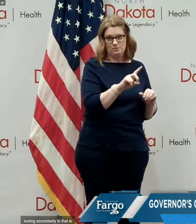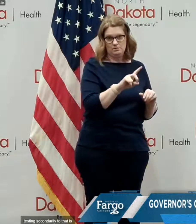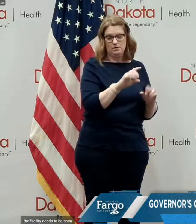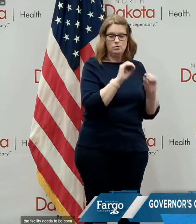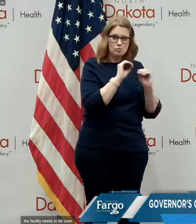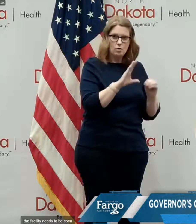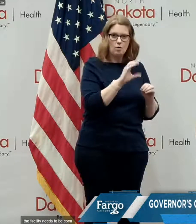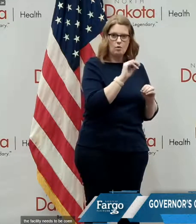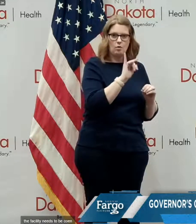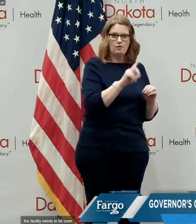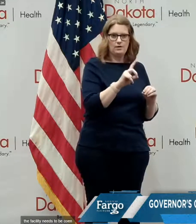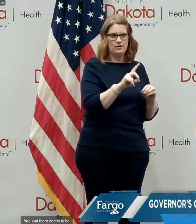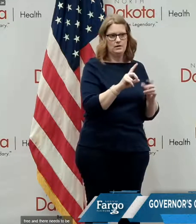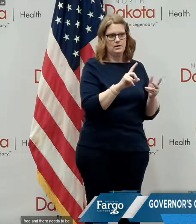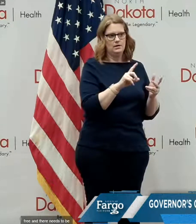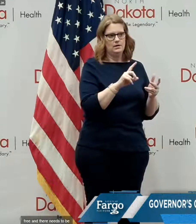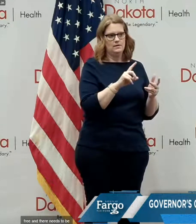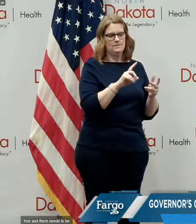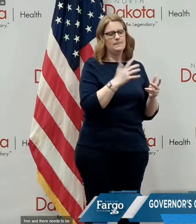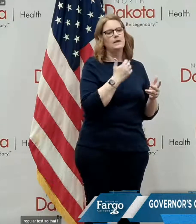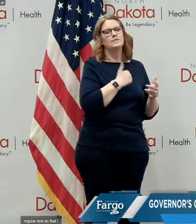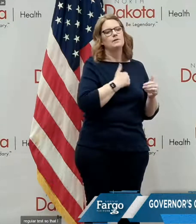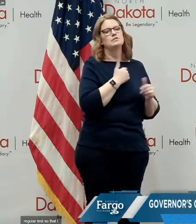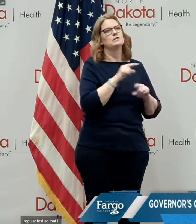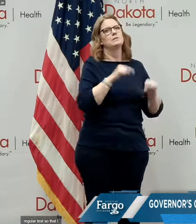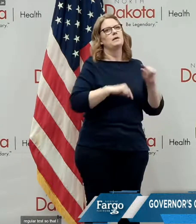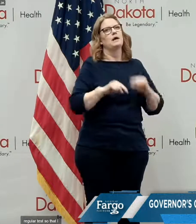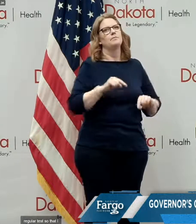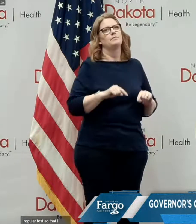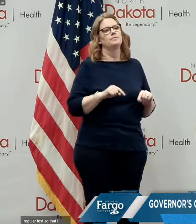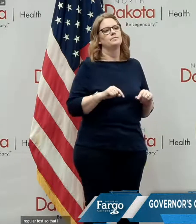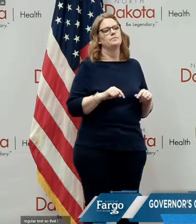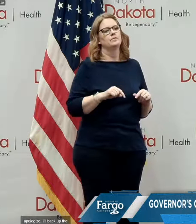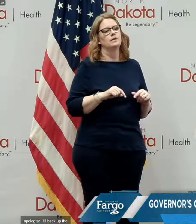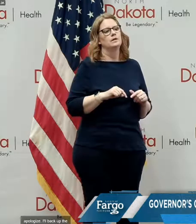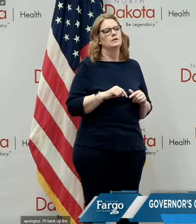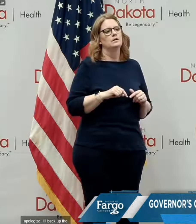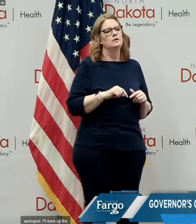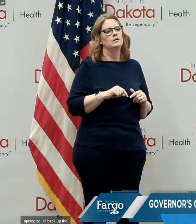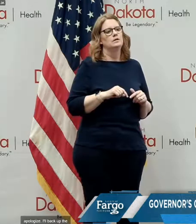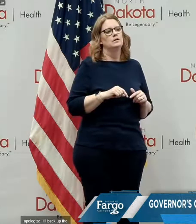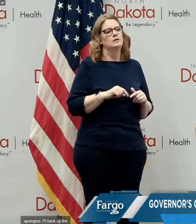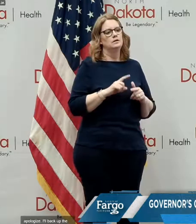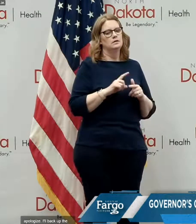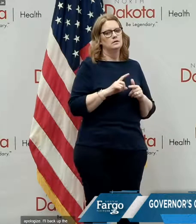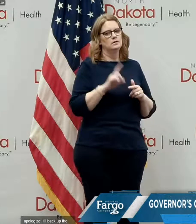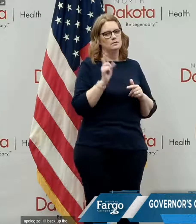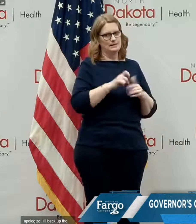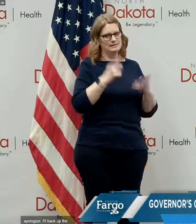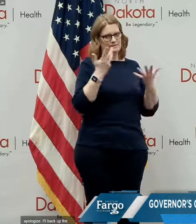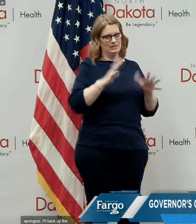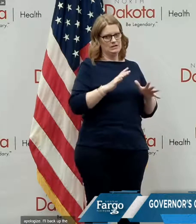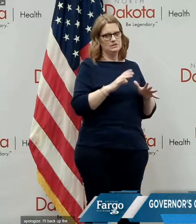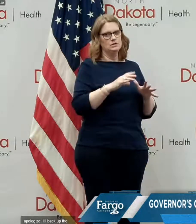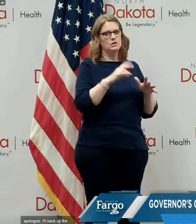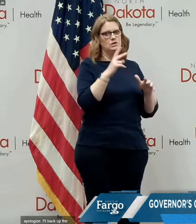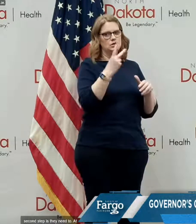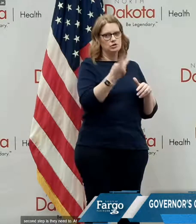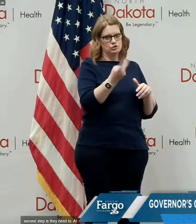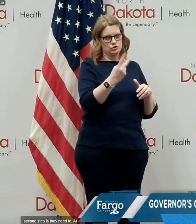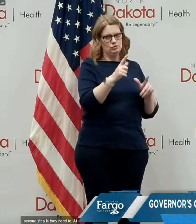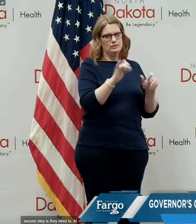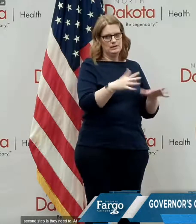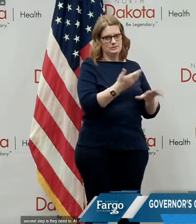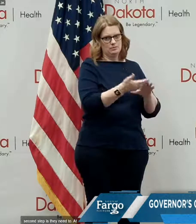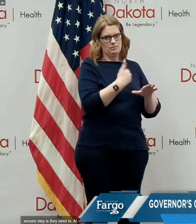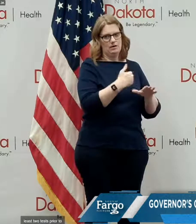be regular tests. So that, I apologize, I'll back up. The second step is they need to have completed at least 2 tests prior to